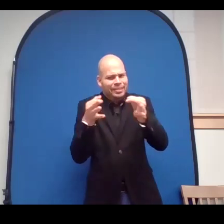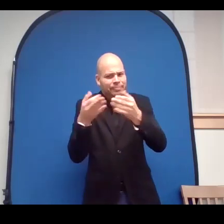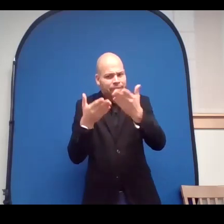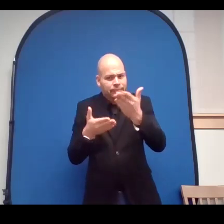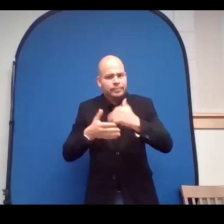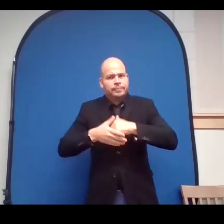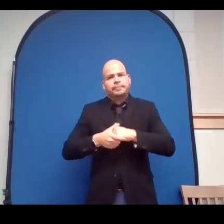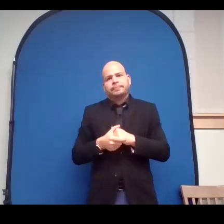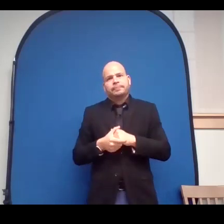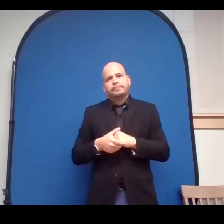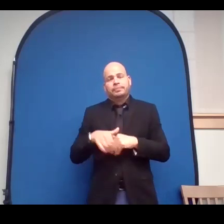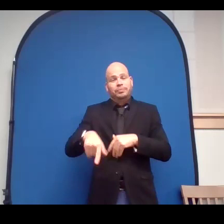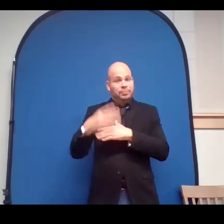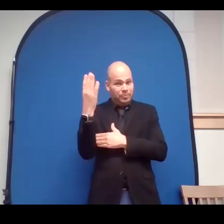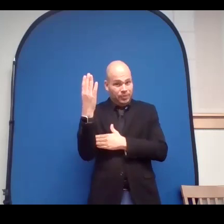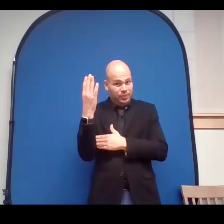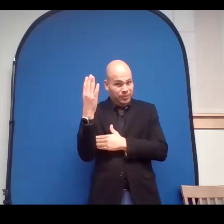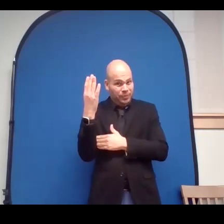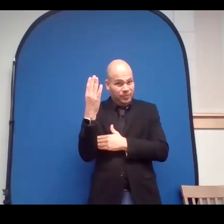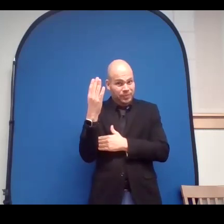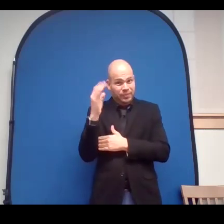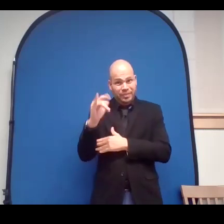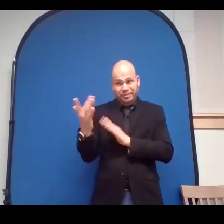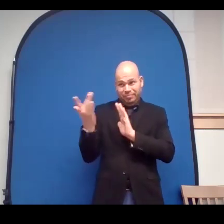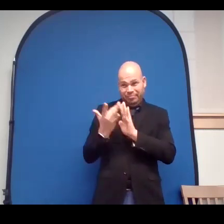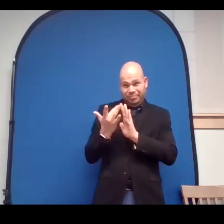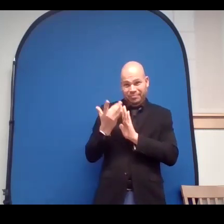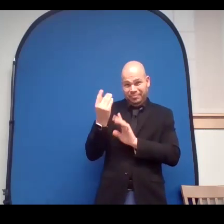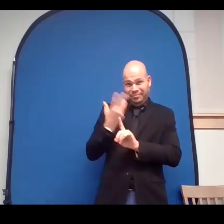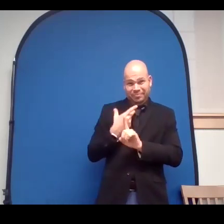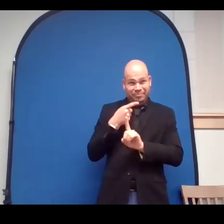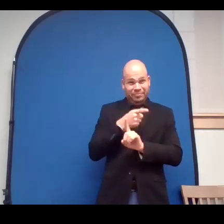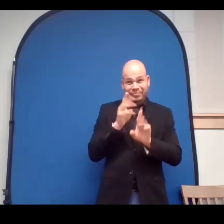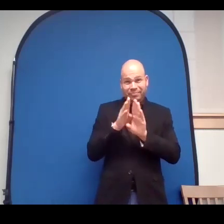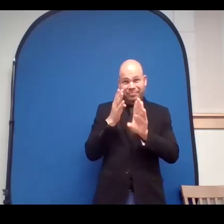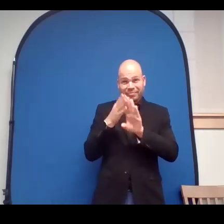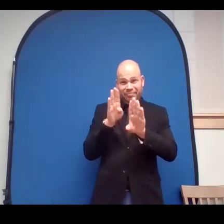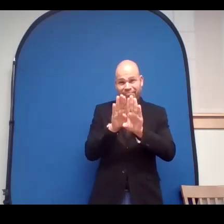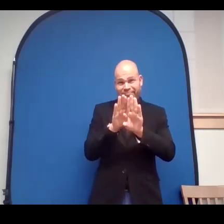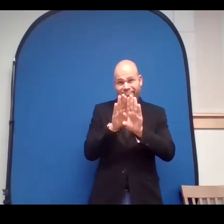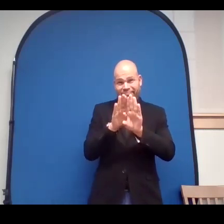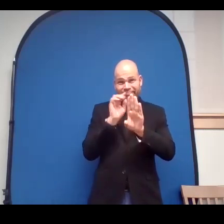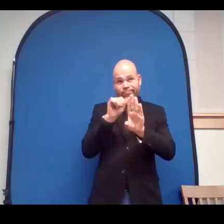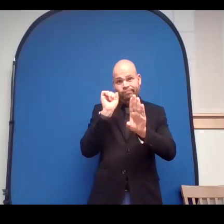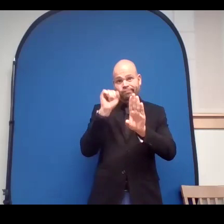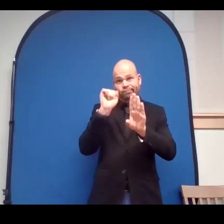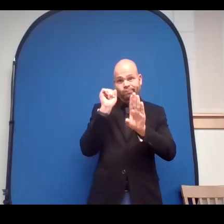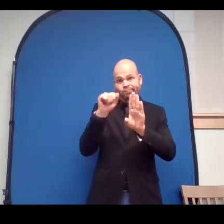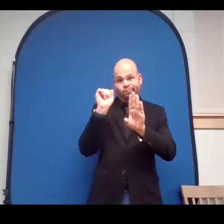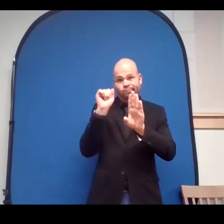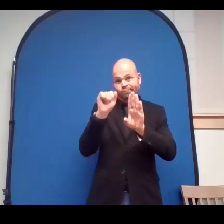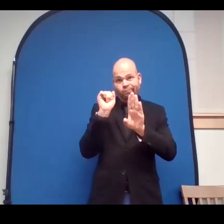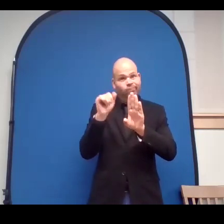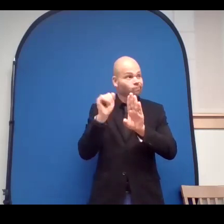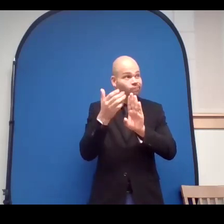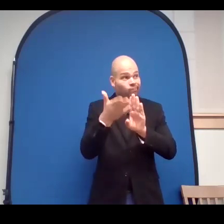morning, realized that he wasn't coming out of the room and they were having issues, being the closest as well as his commander and a commissioned